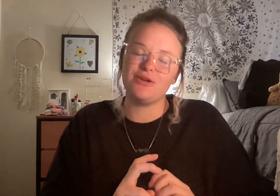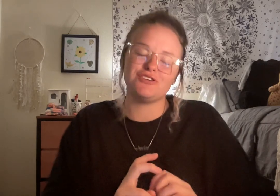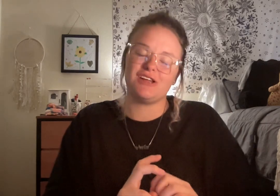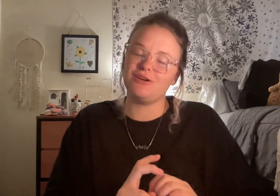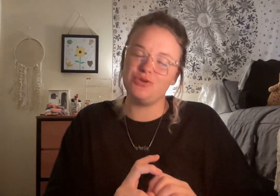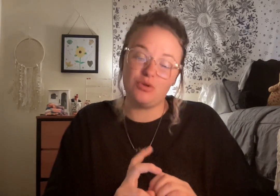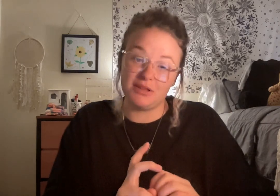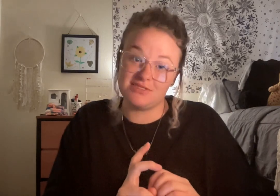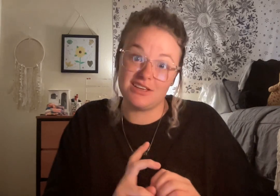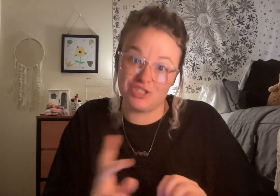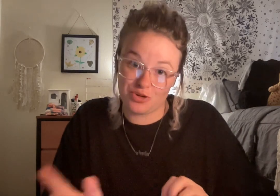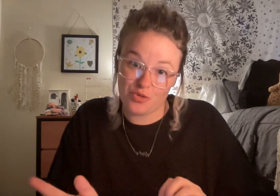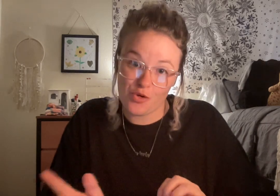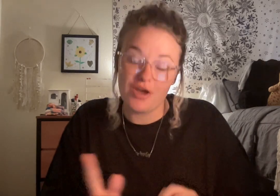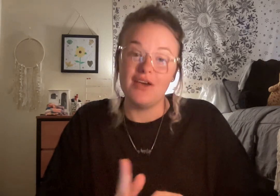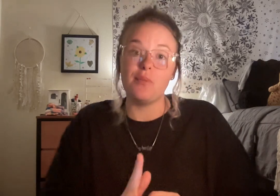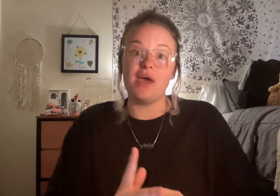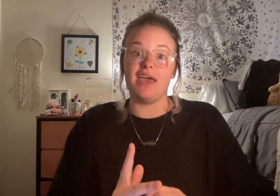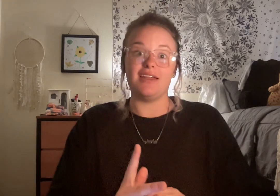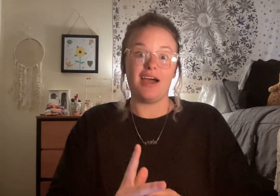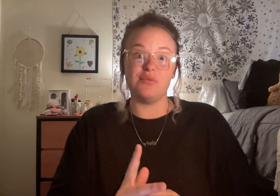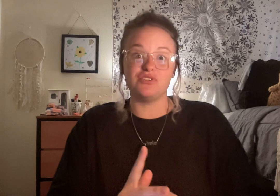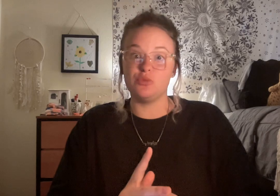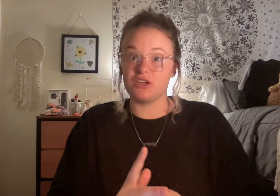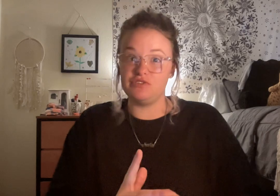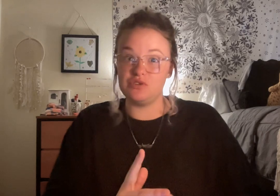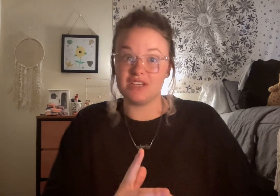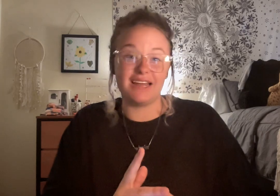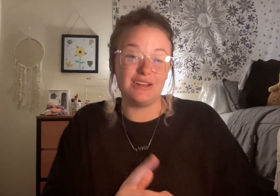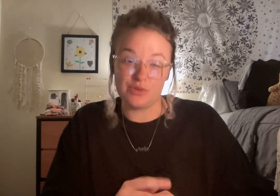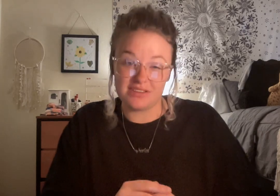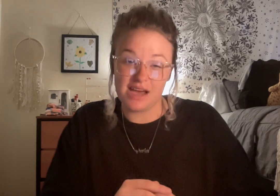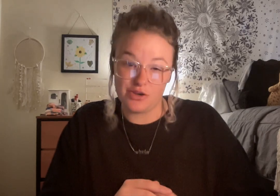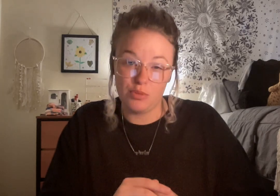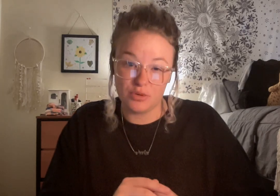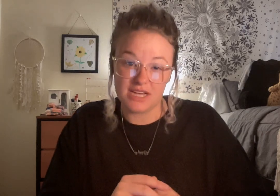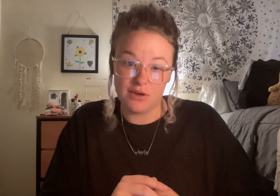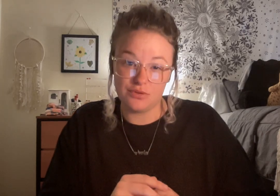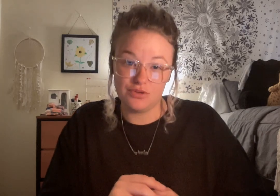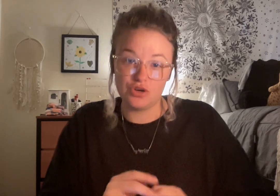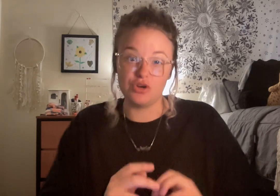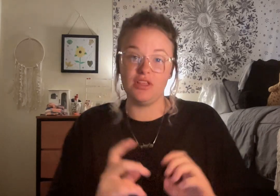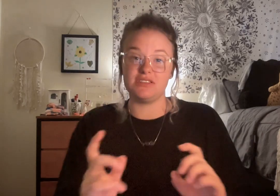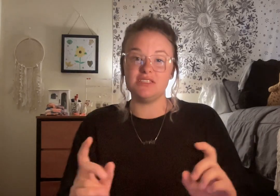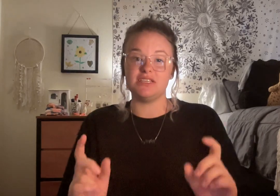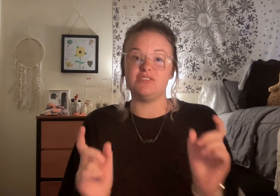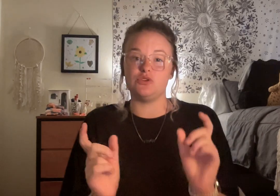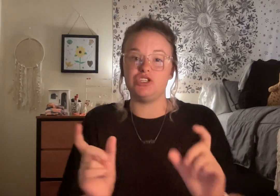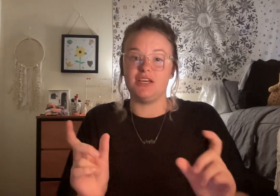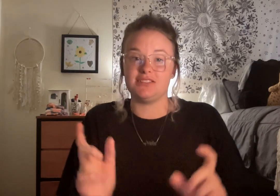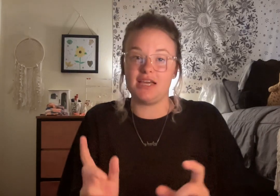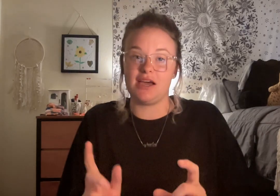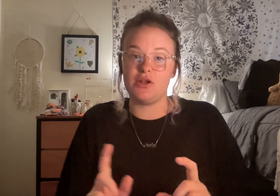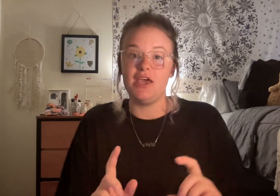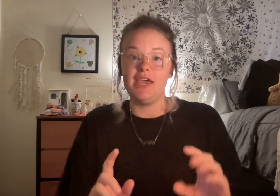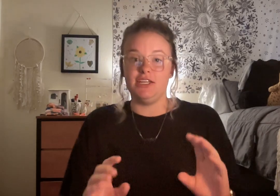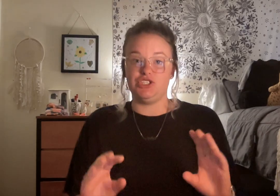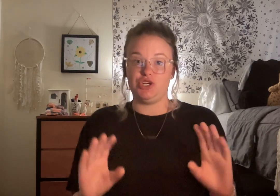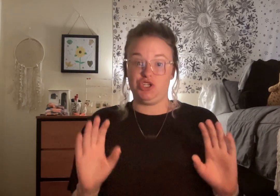understand how to do unit plans in general, and I was super confused. Like, I didn't know that's how you broke down your lessons. And so she like sat down and she